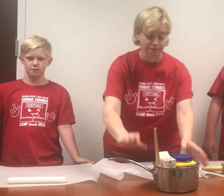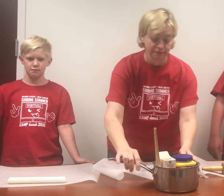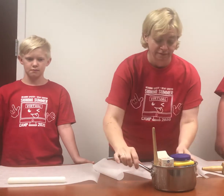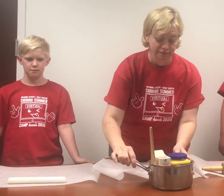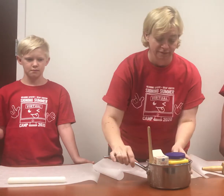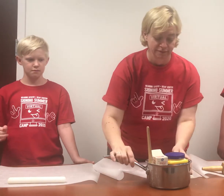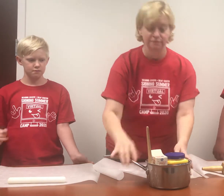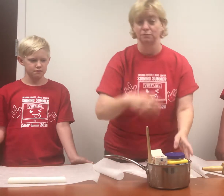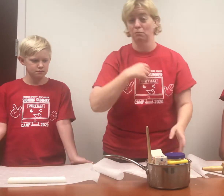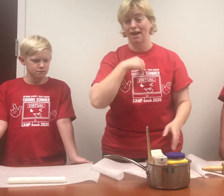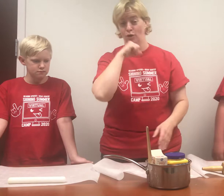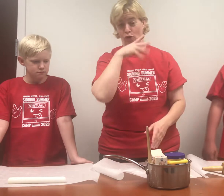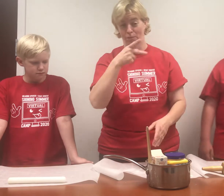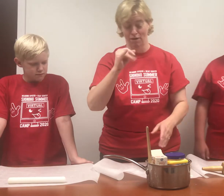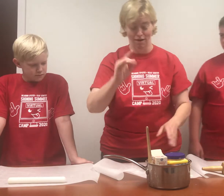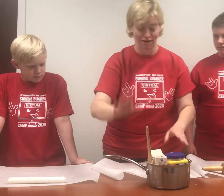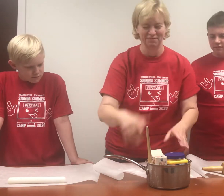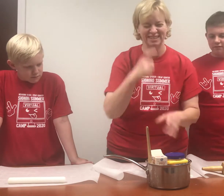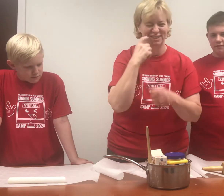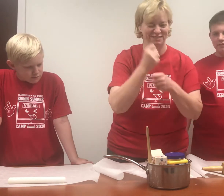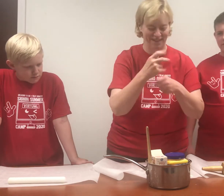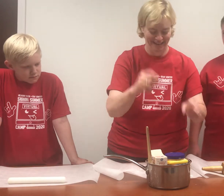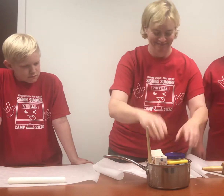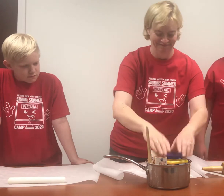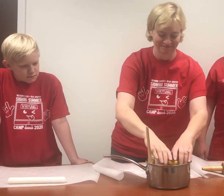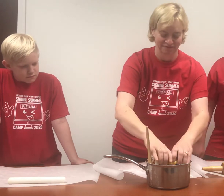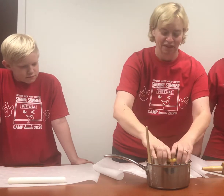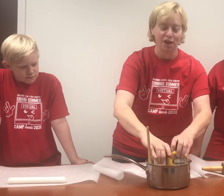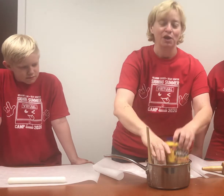your pot, this is a little bit of a dirty pot,